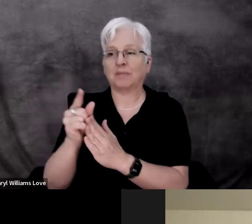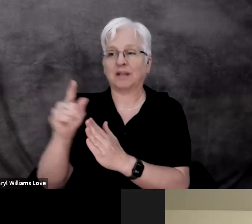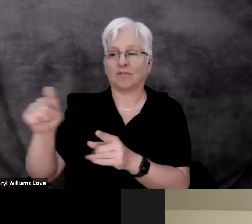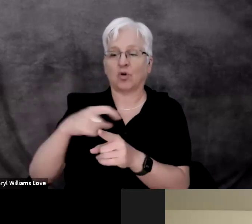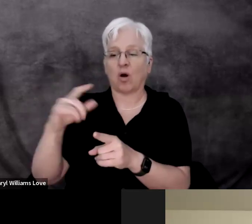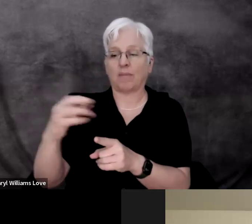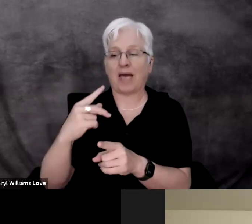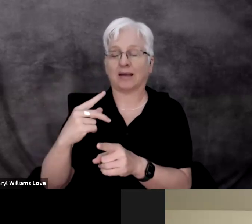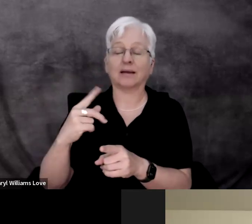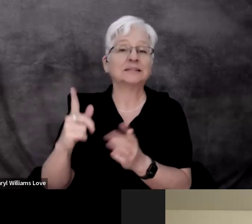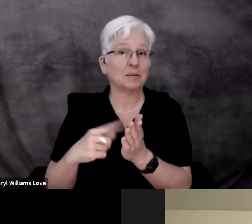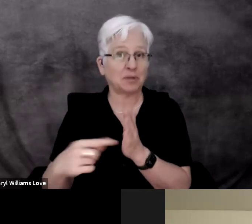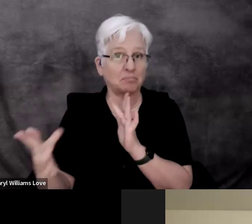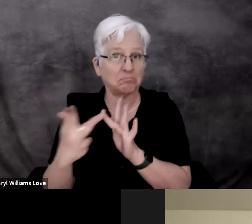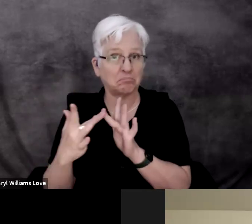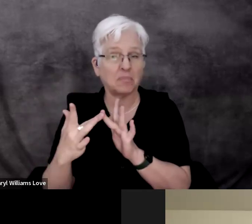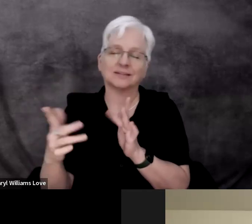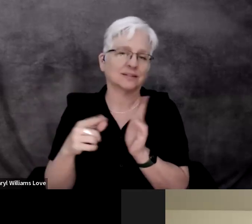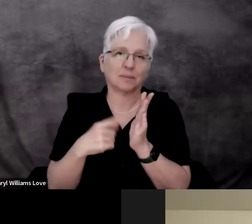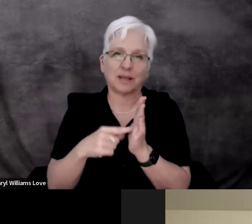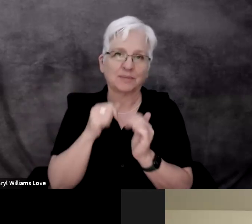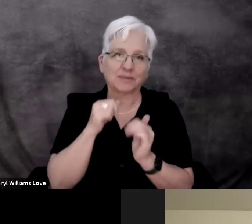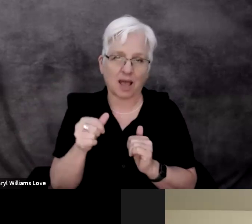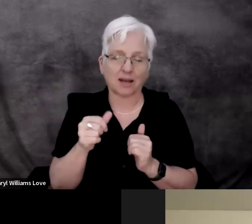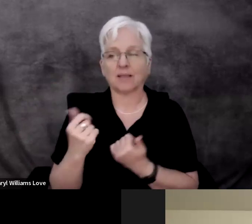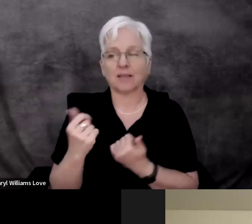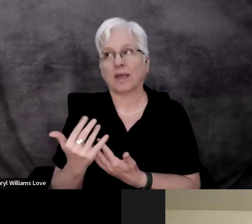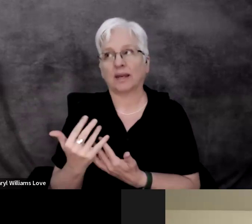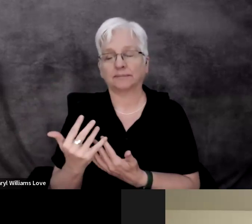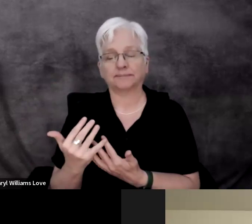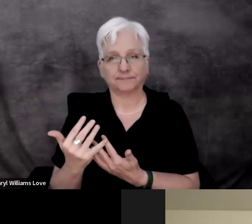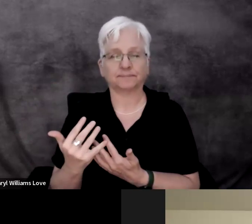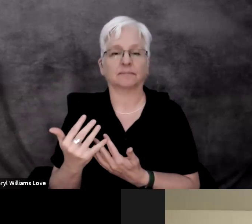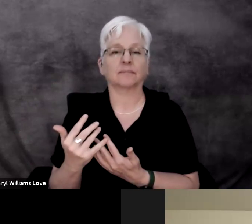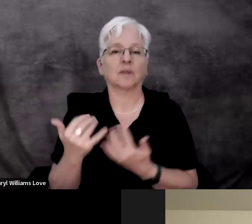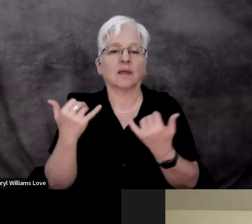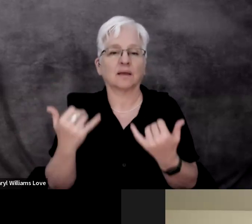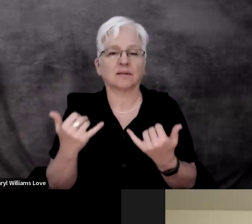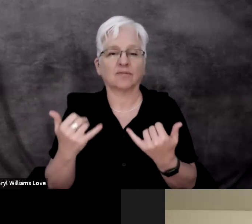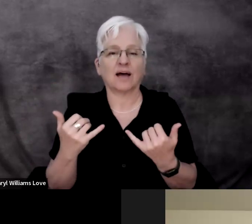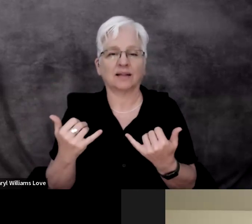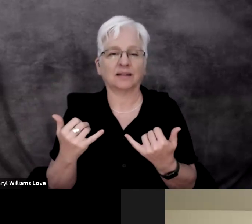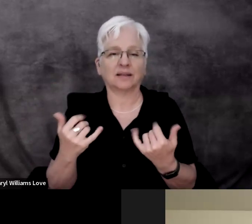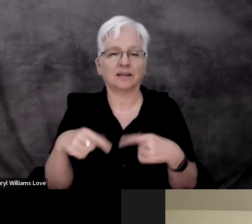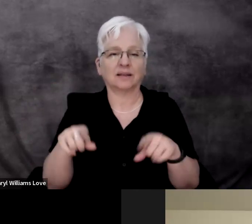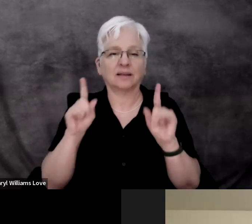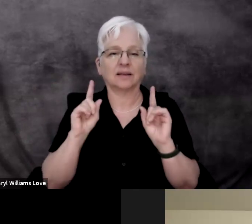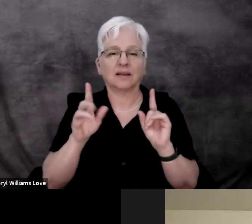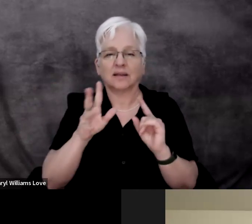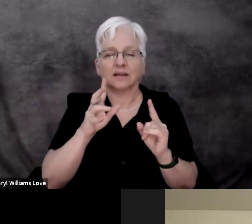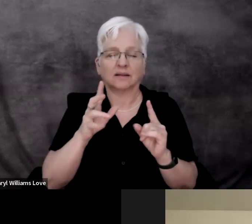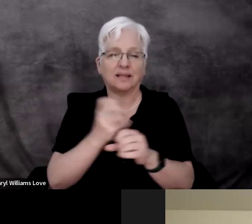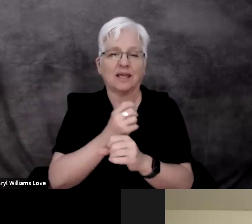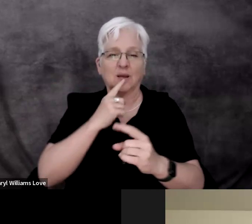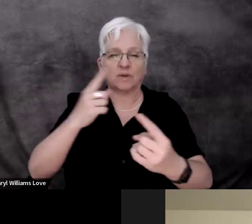does not occur. And then they have to restart the entire process to then finally speak to a clinician from the crisis team,